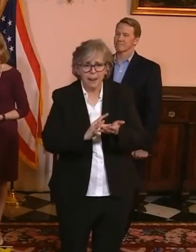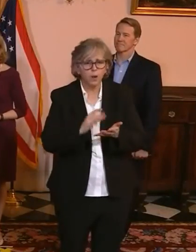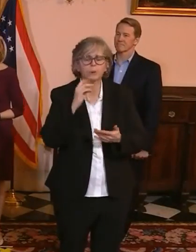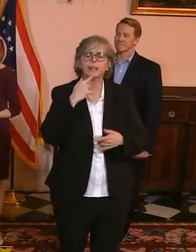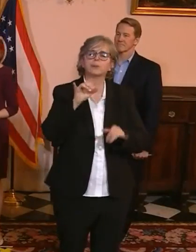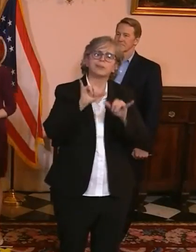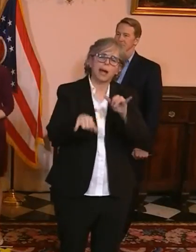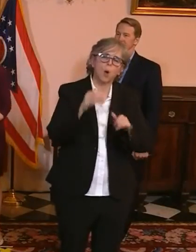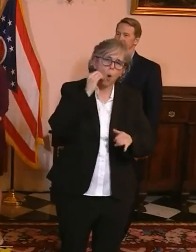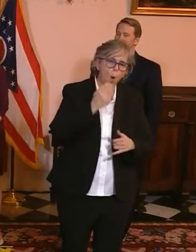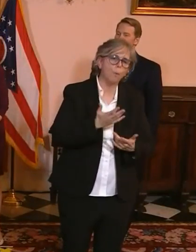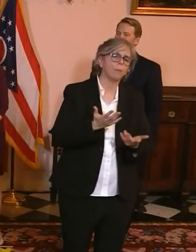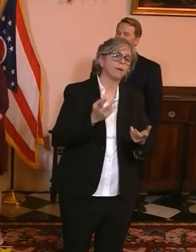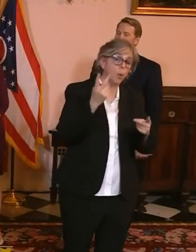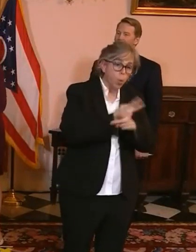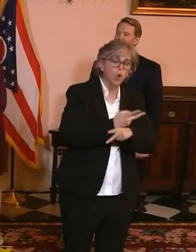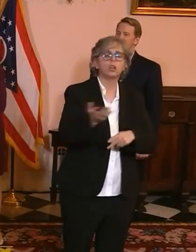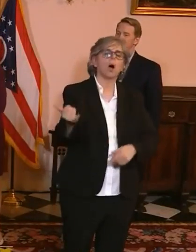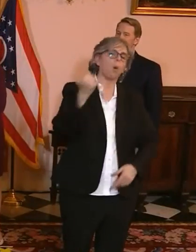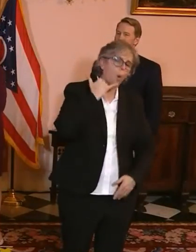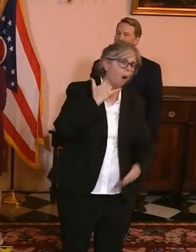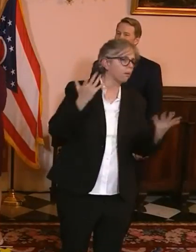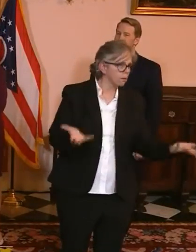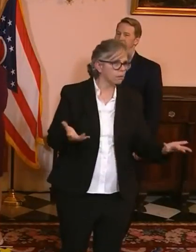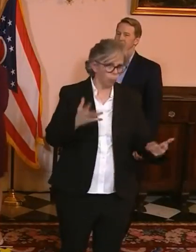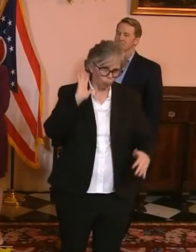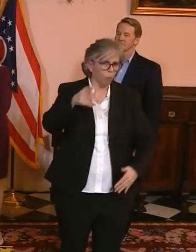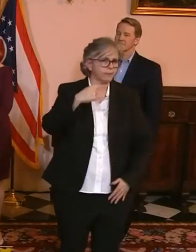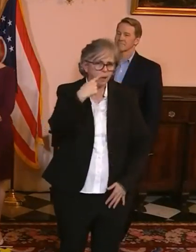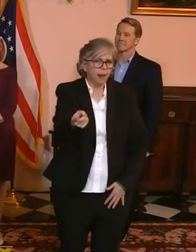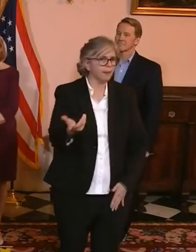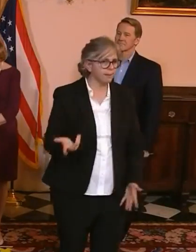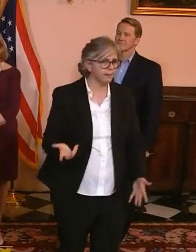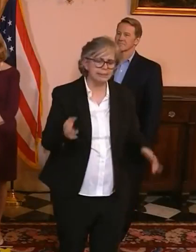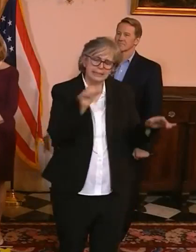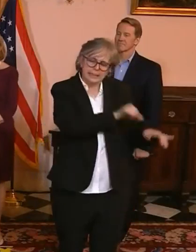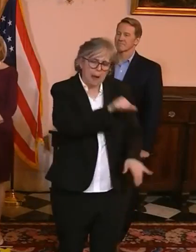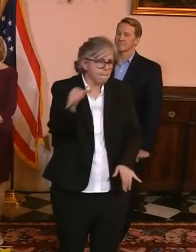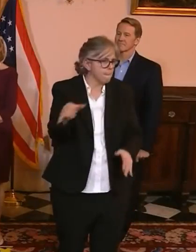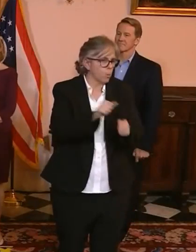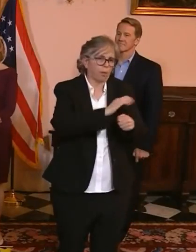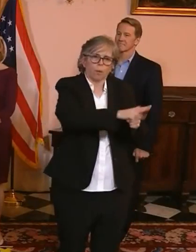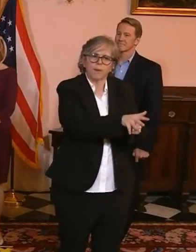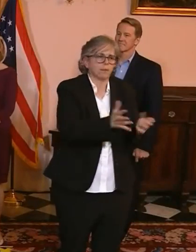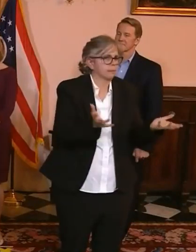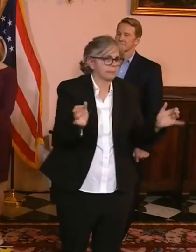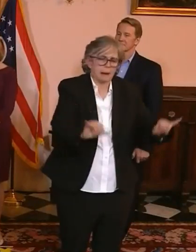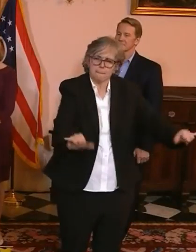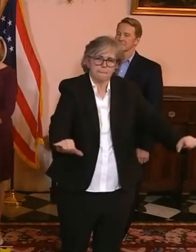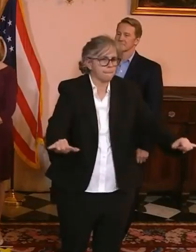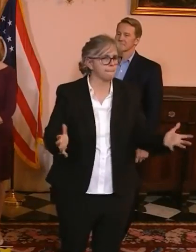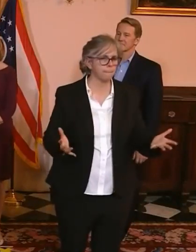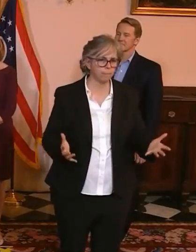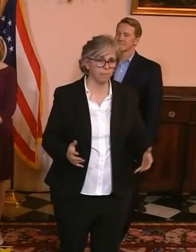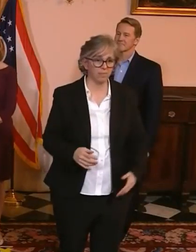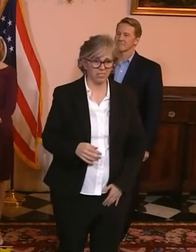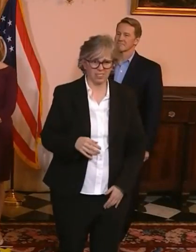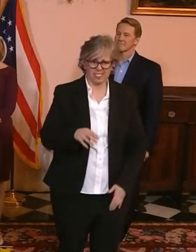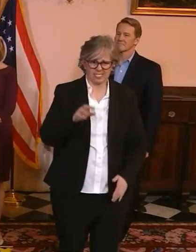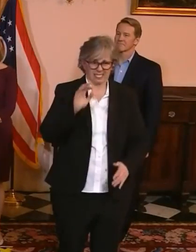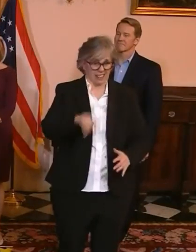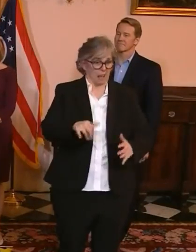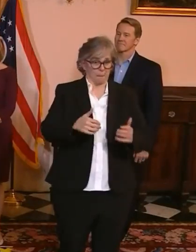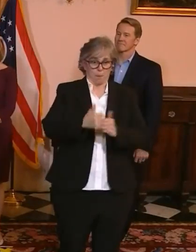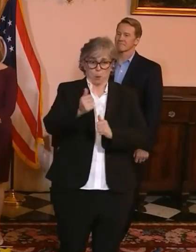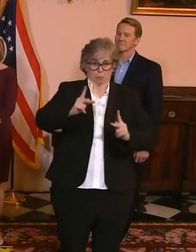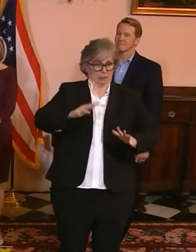call me if you have worsening symptoms. And that, everyone at home, is how most of us are going to ride this out. Our